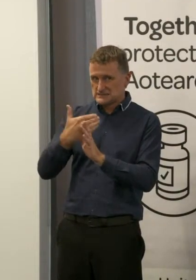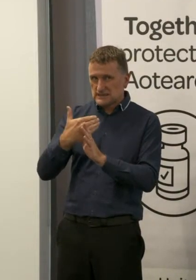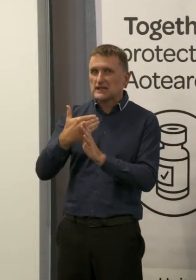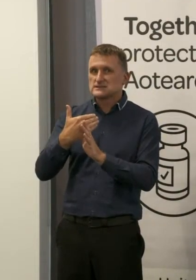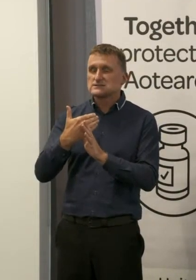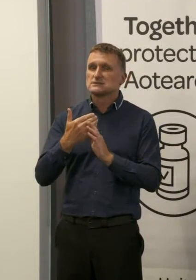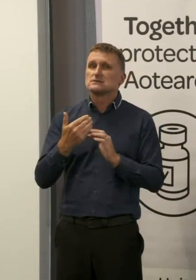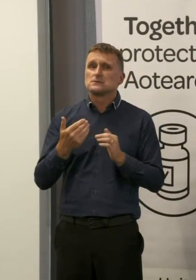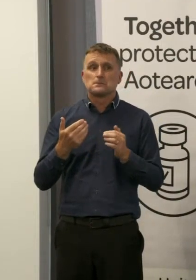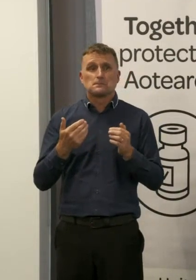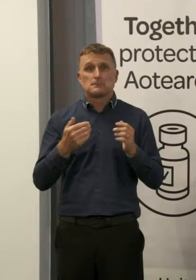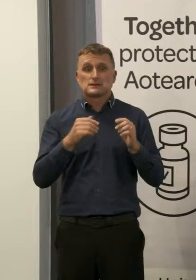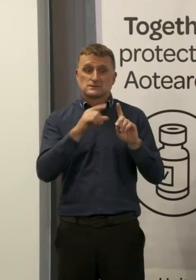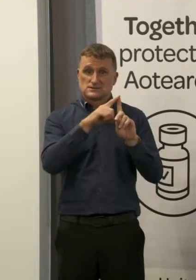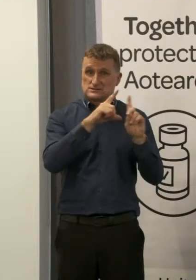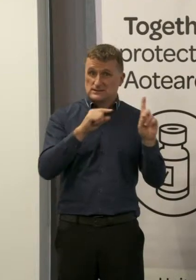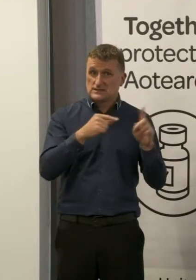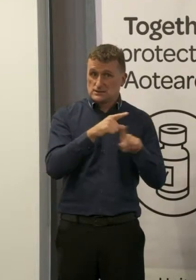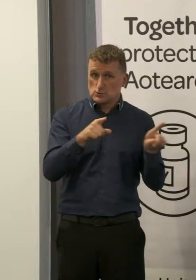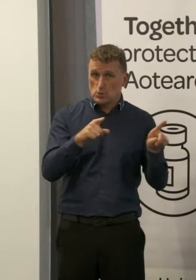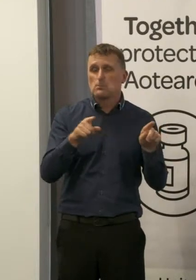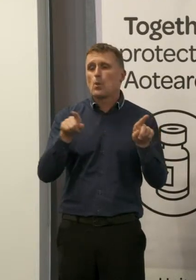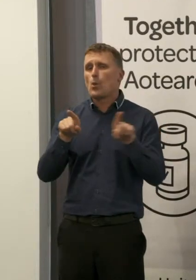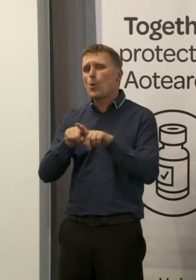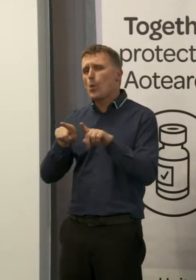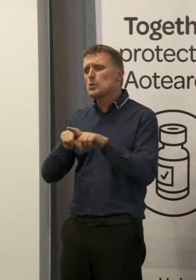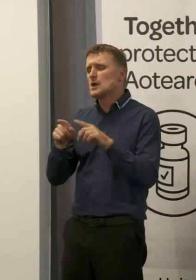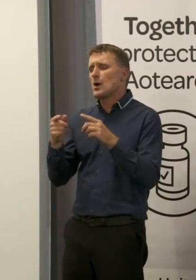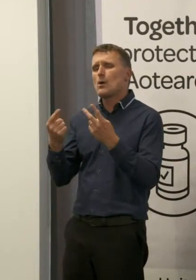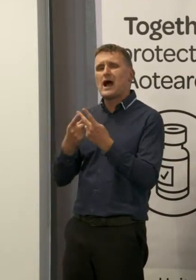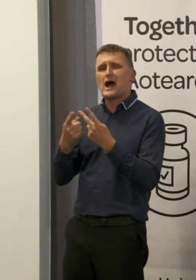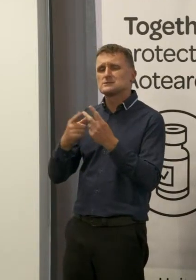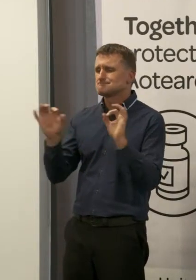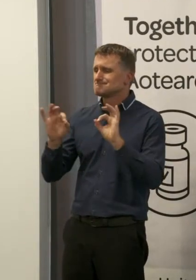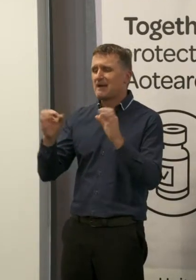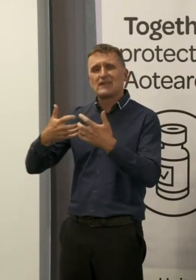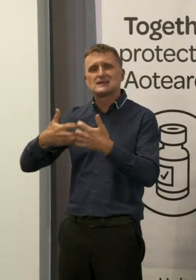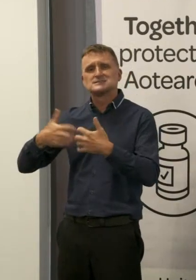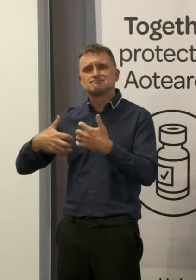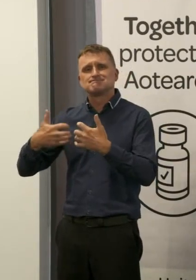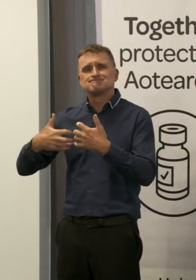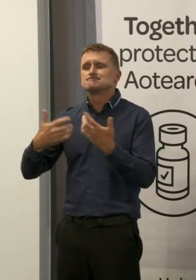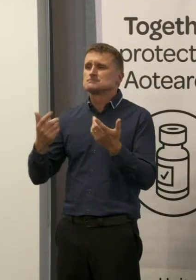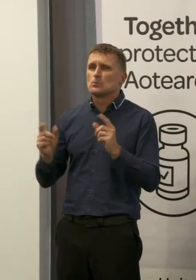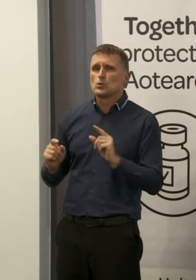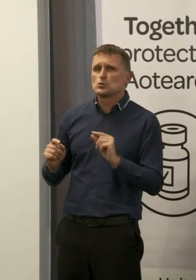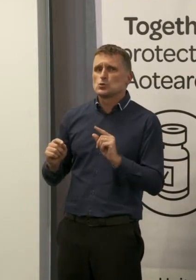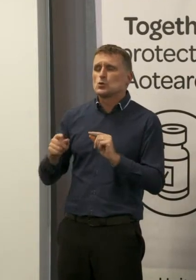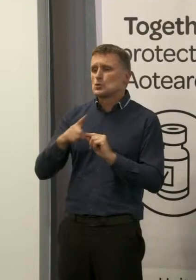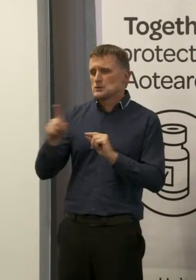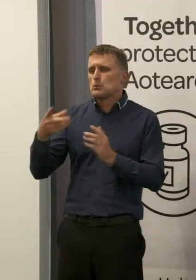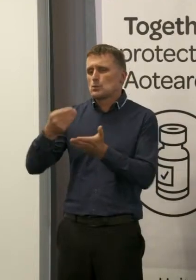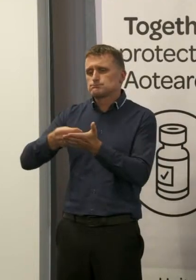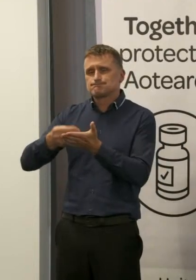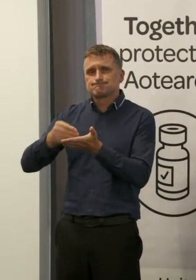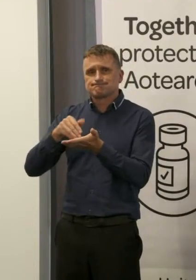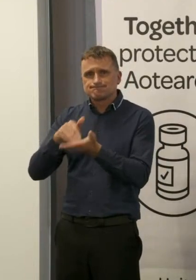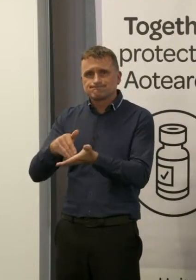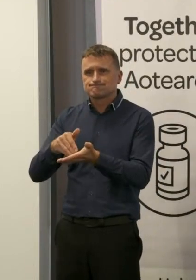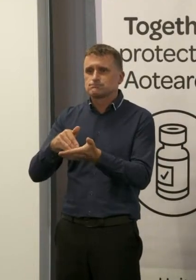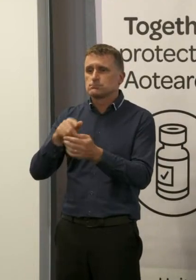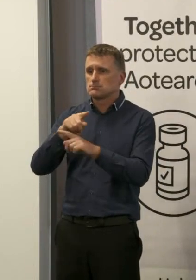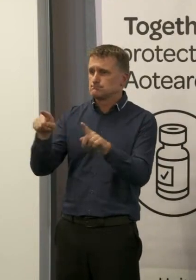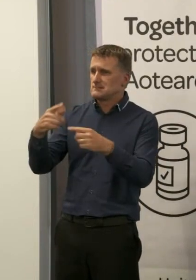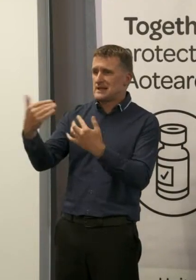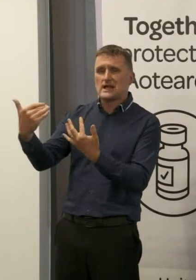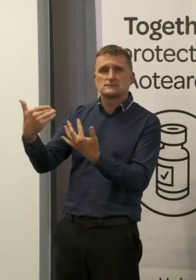but wherever we can, we're working with the big telcos to make that what we call sponsored data. And then obviously if the